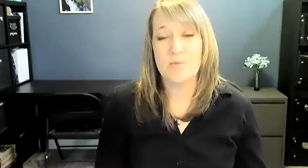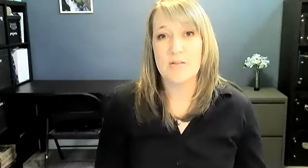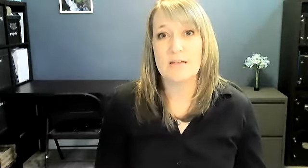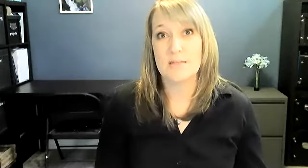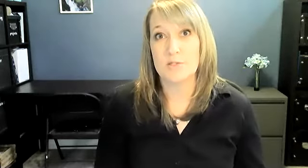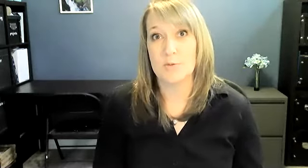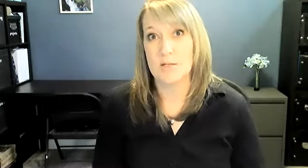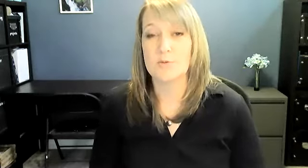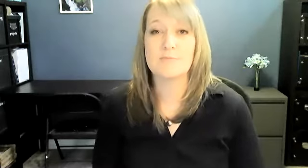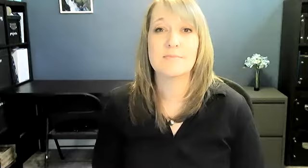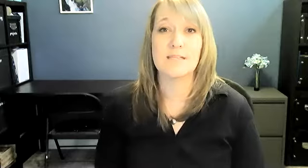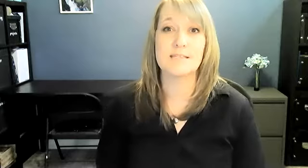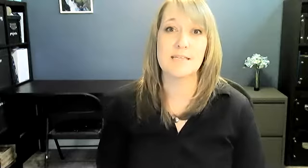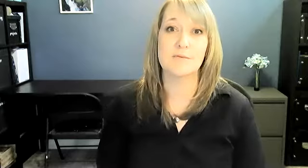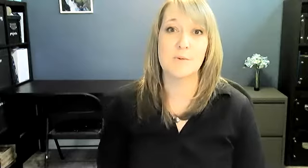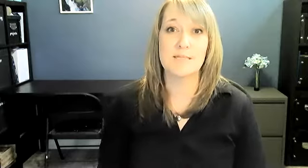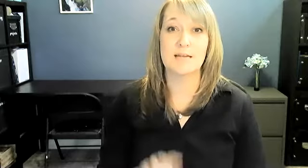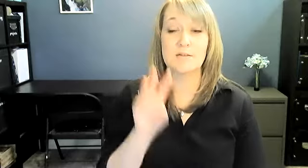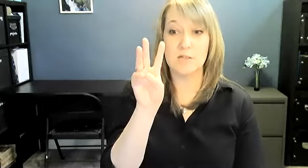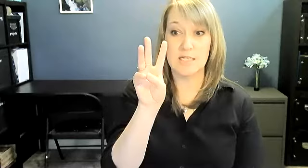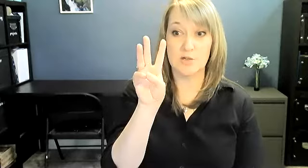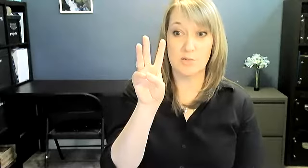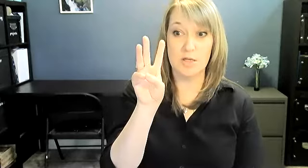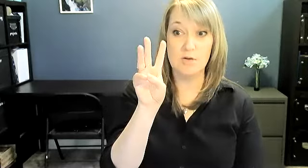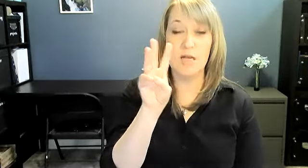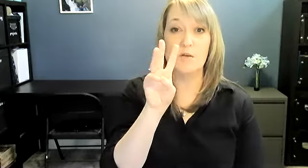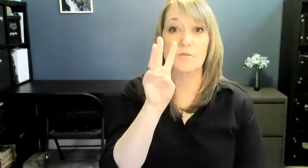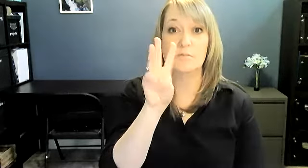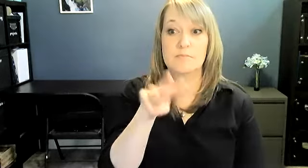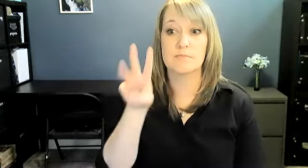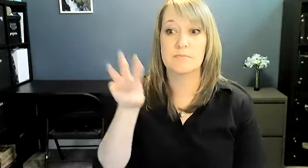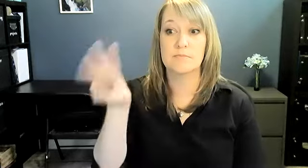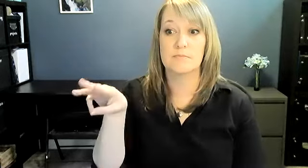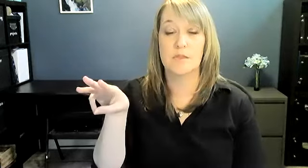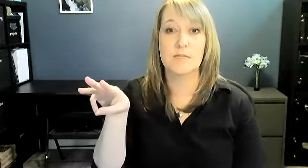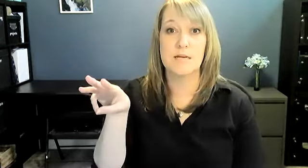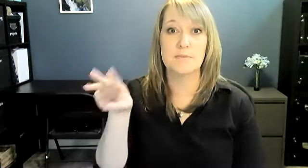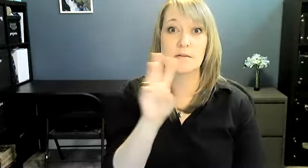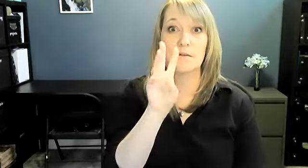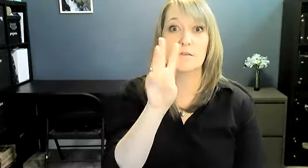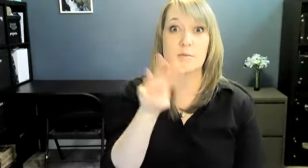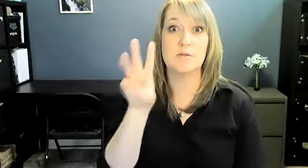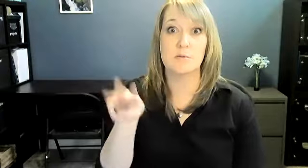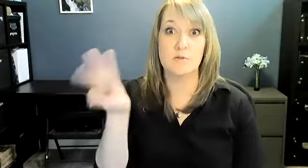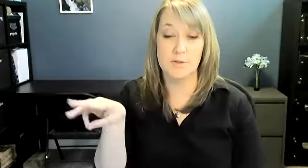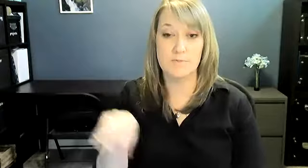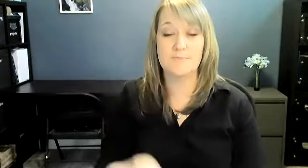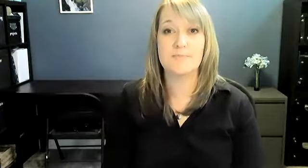than www. That's the sign for website. So you take your W and you 3 times, www.